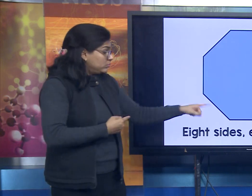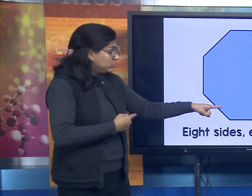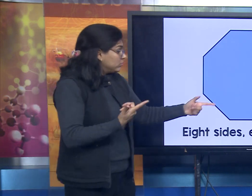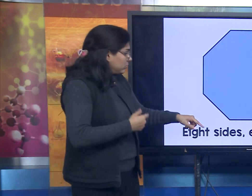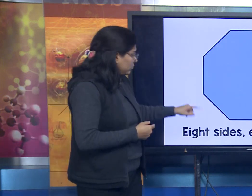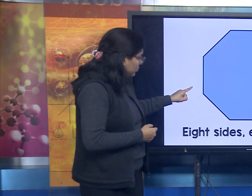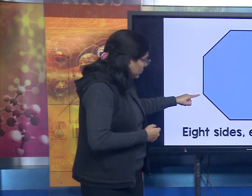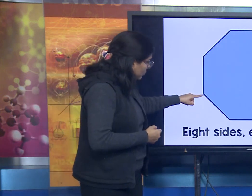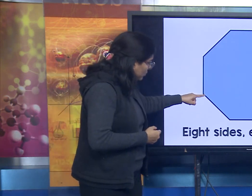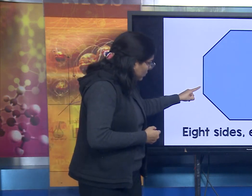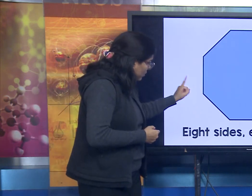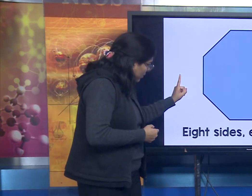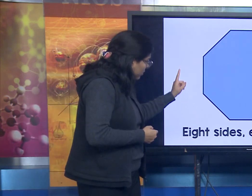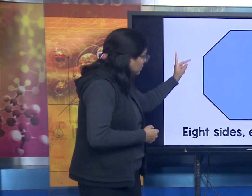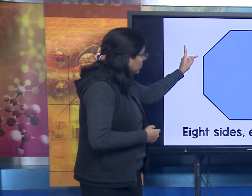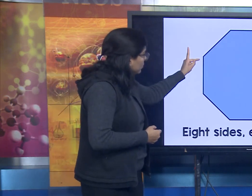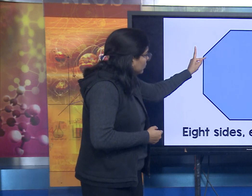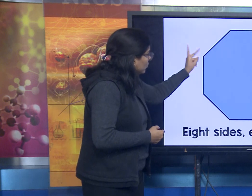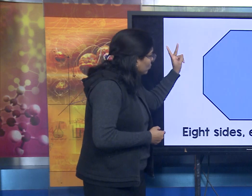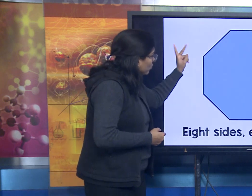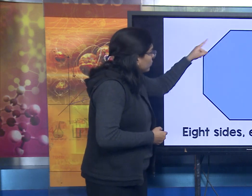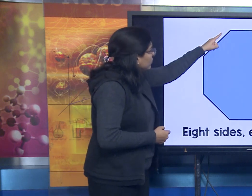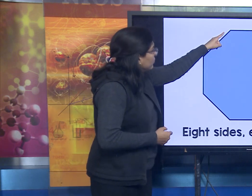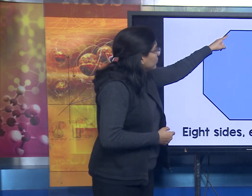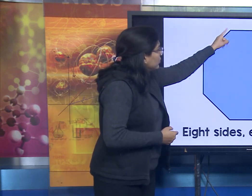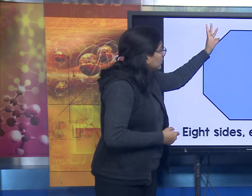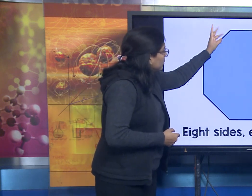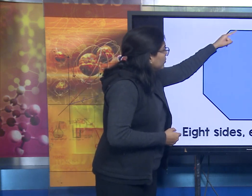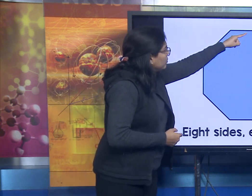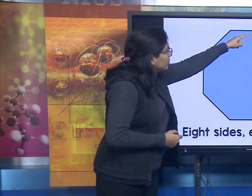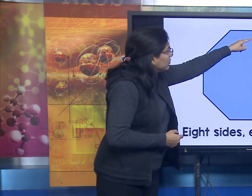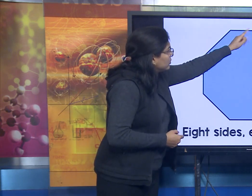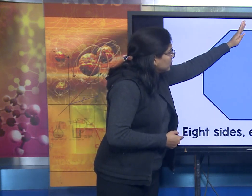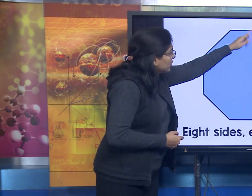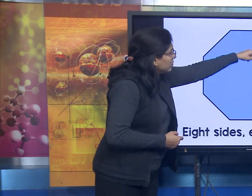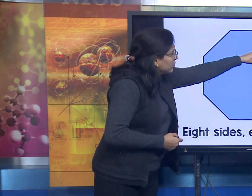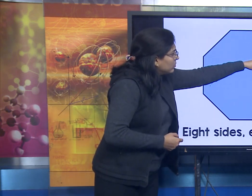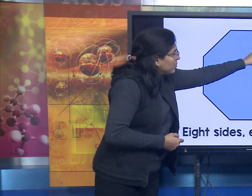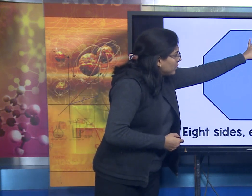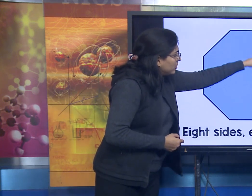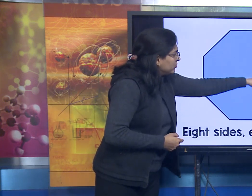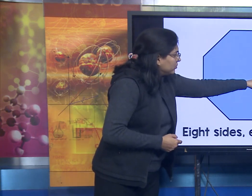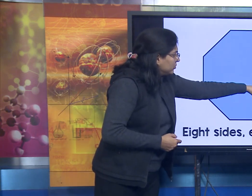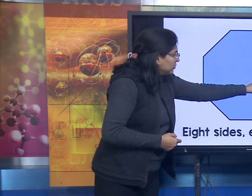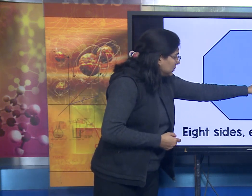sides plus how many angles? 1, 2, 3, 4, 5,